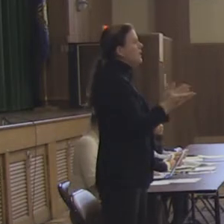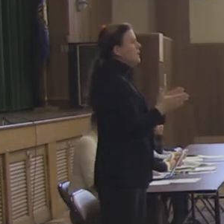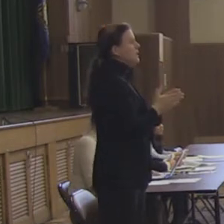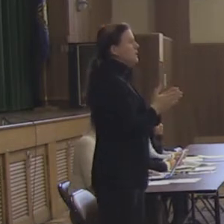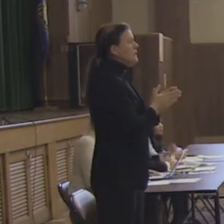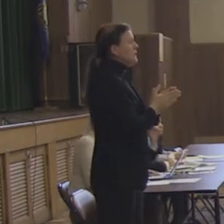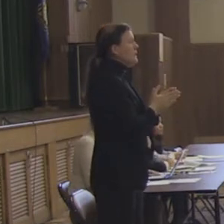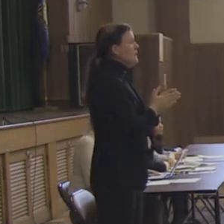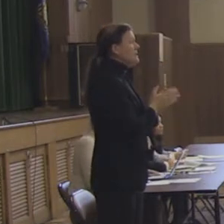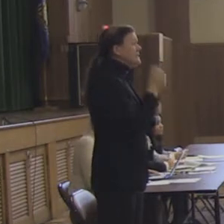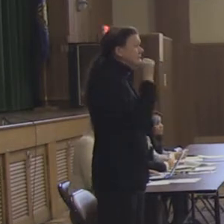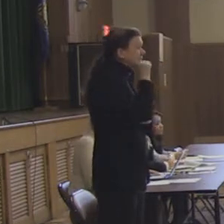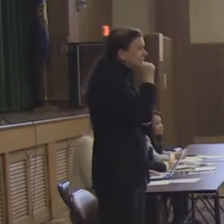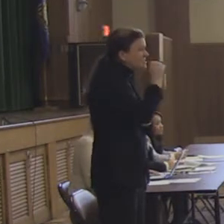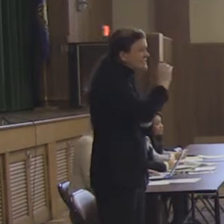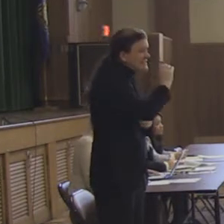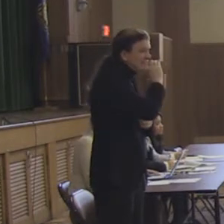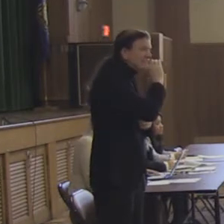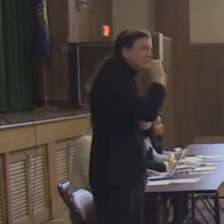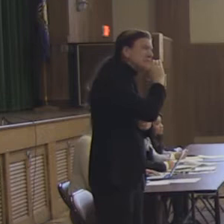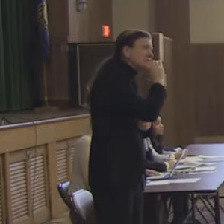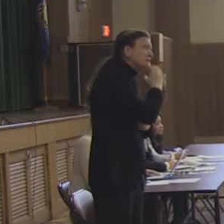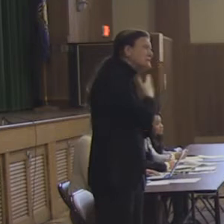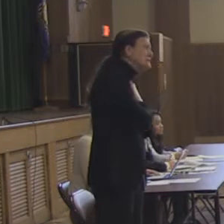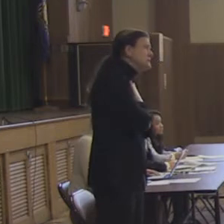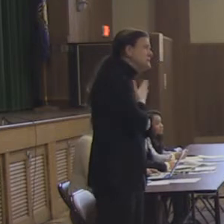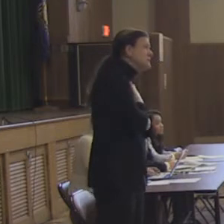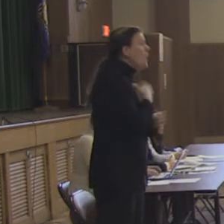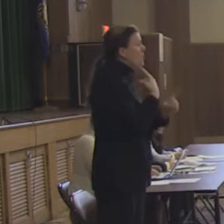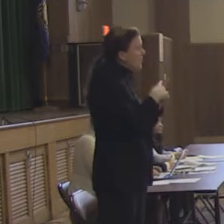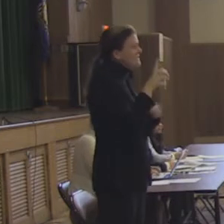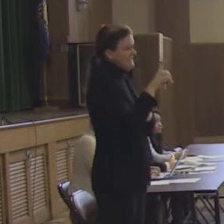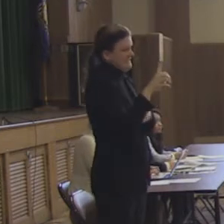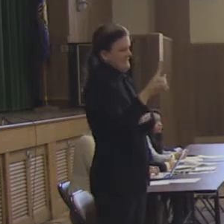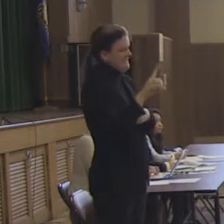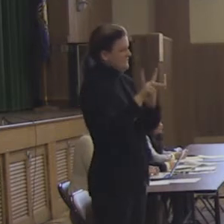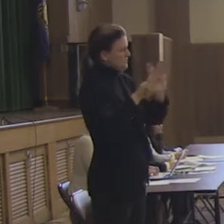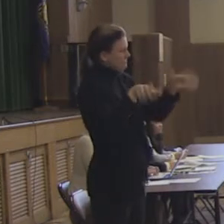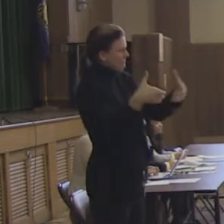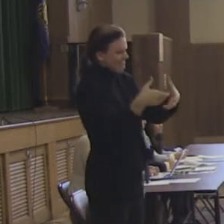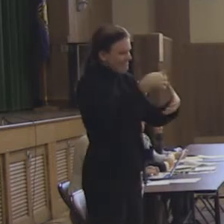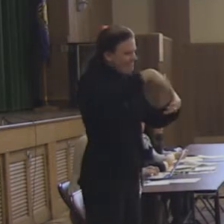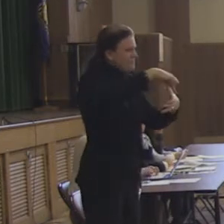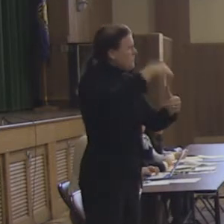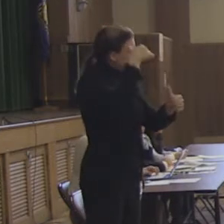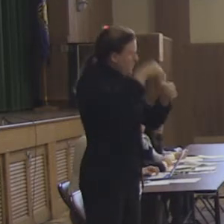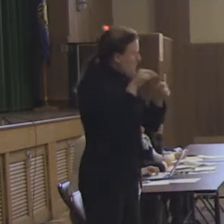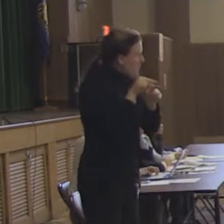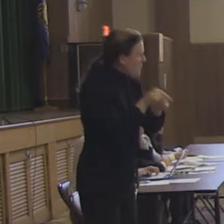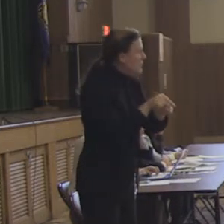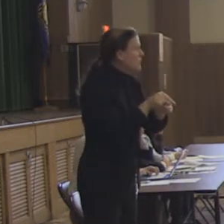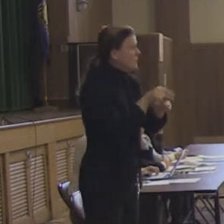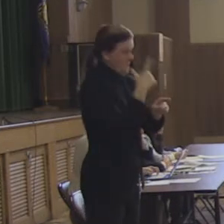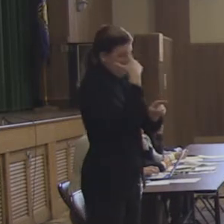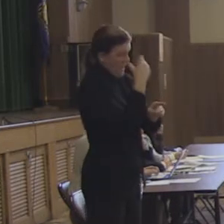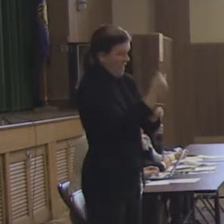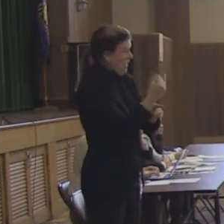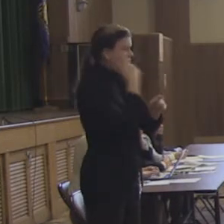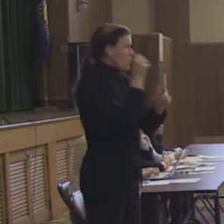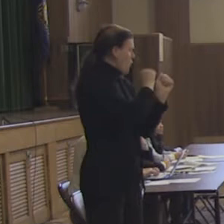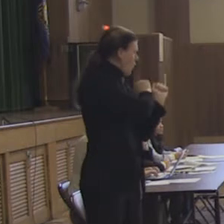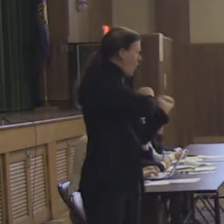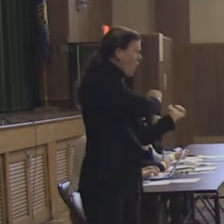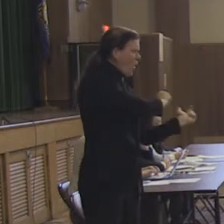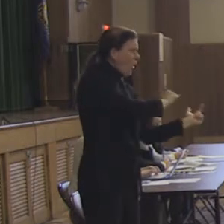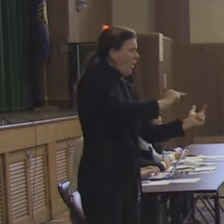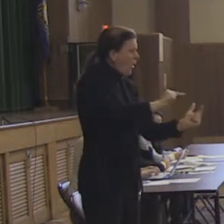There is the geriatric patient. We have to, and there's developmental disabilities. We have to remember that there is mental health needs for all of